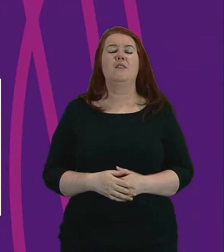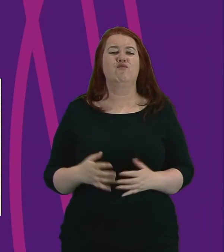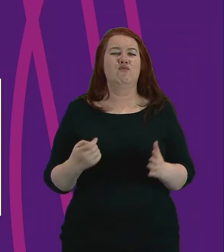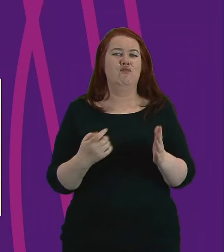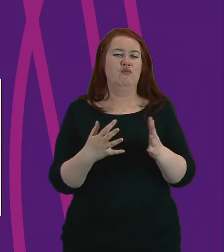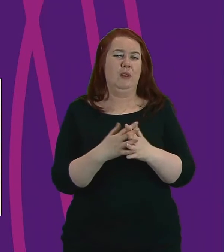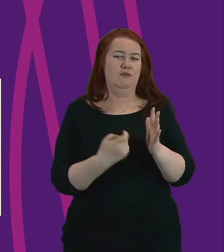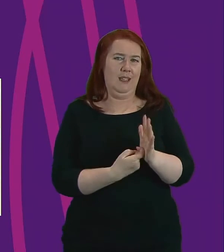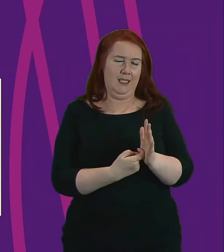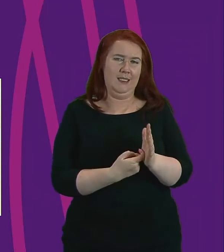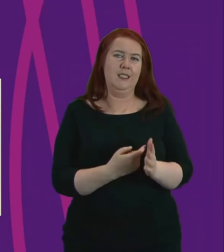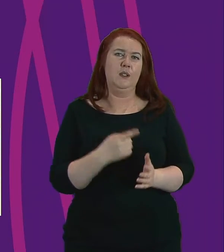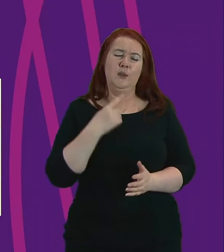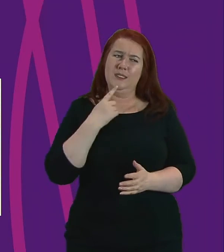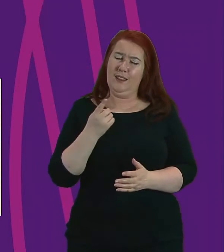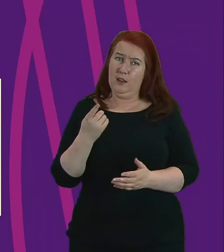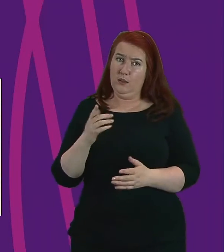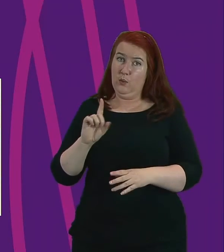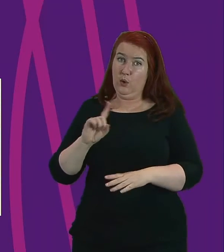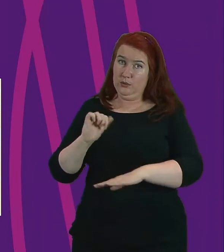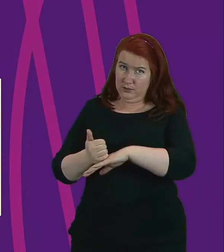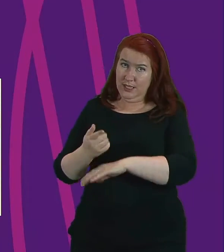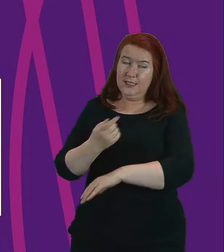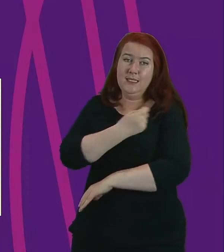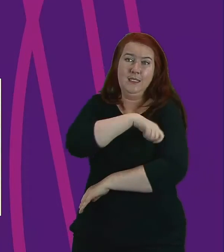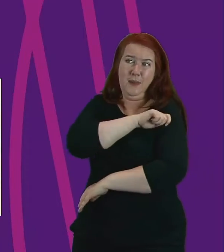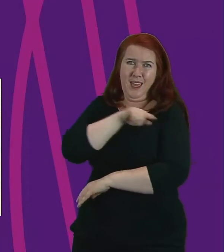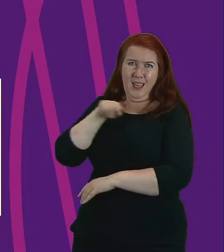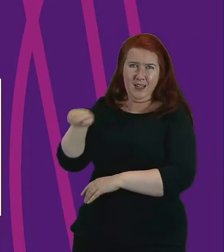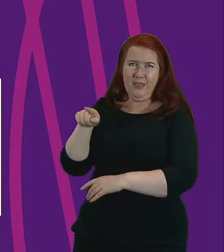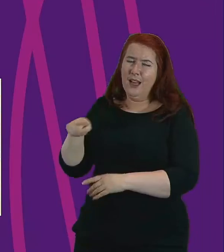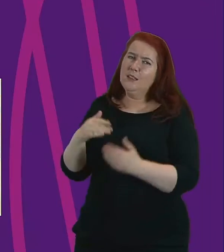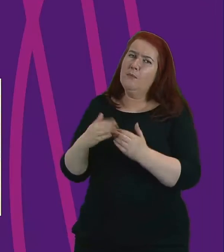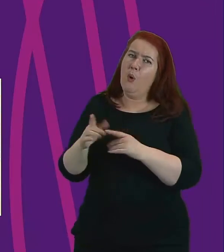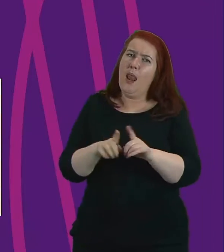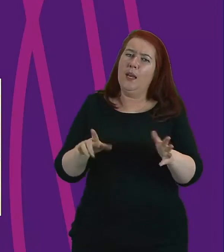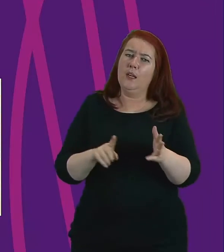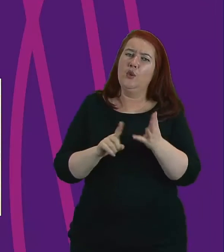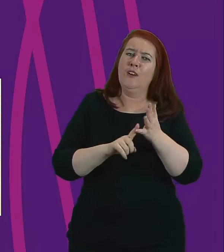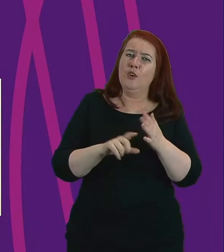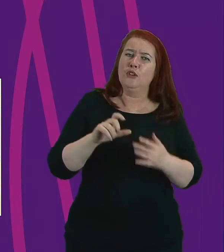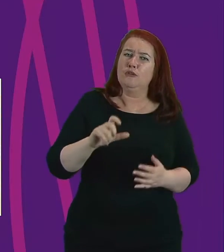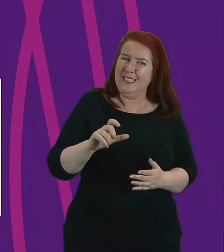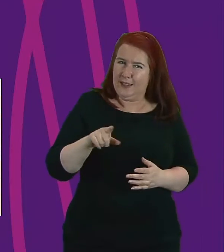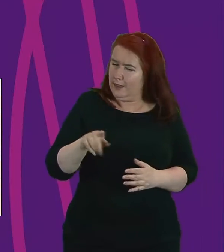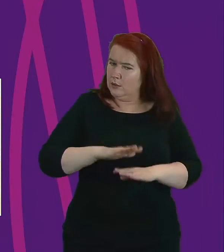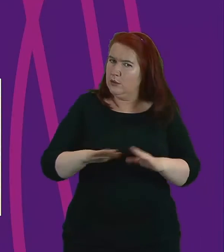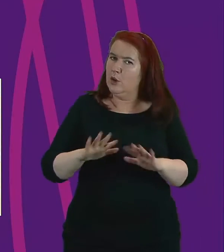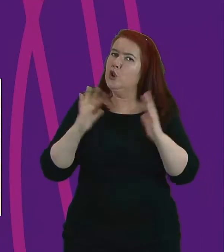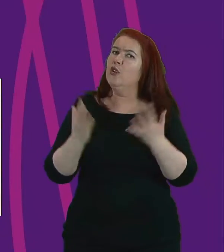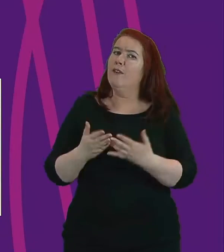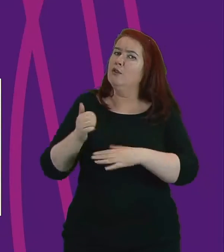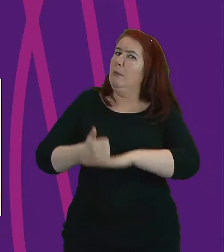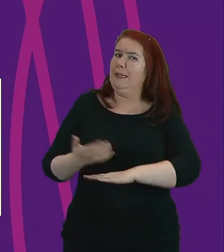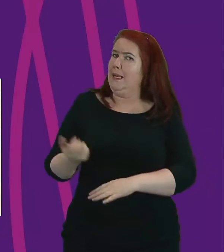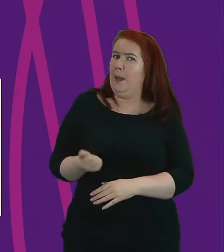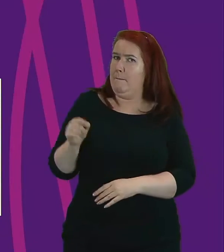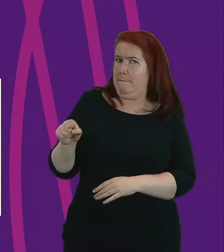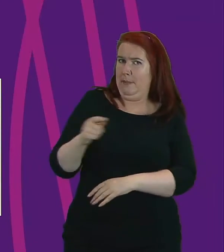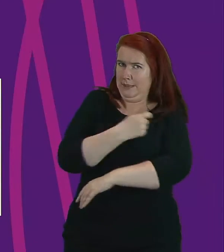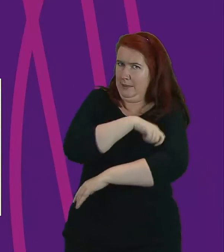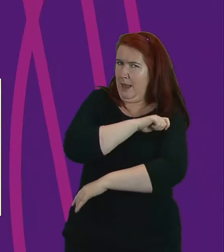scheme being implemented in Spain is more akin to universal credit than it is to what most people would recognise as a universal basic income? Willie